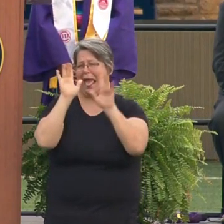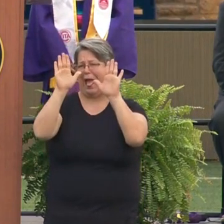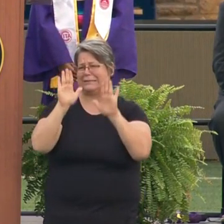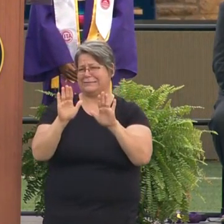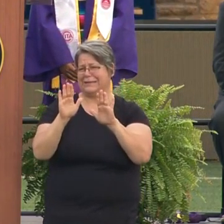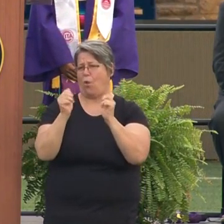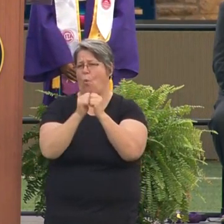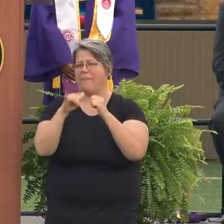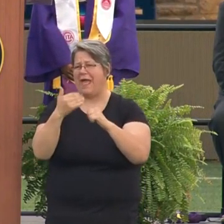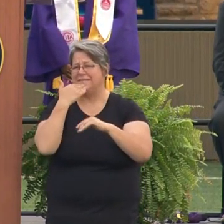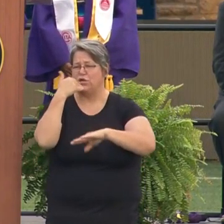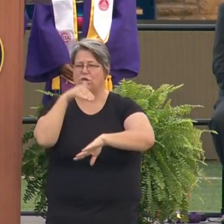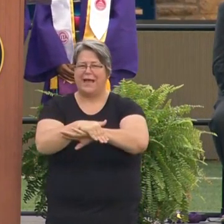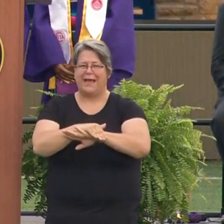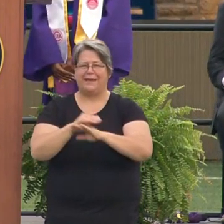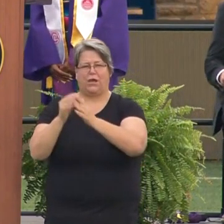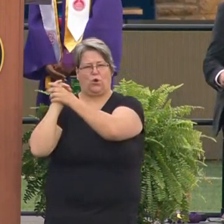and congratulations.